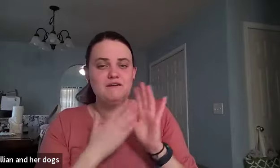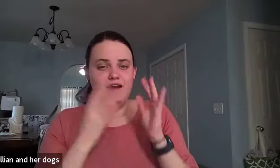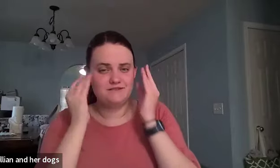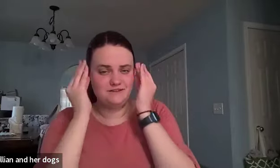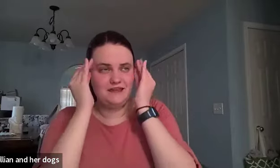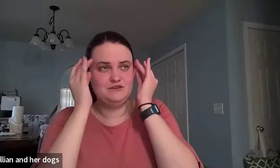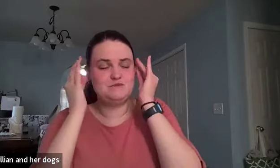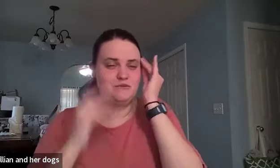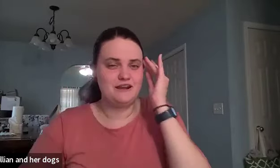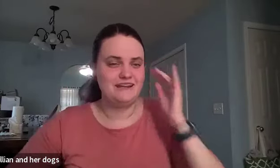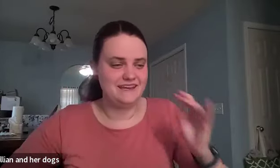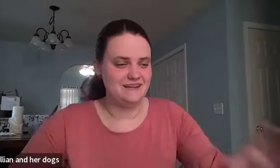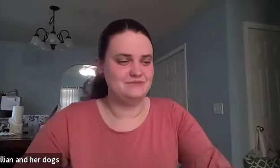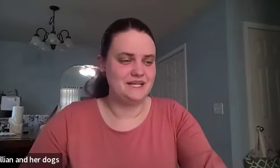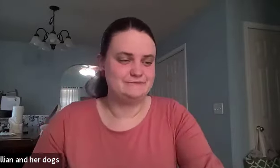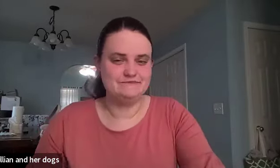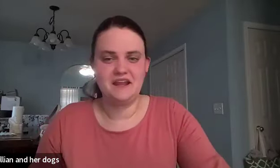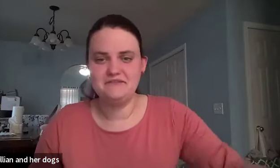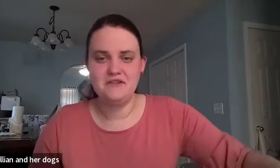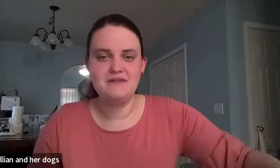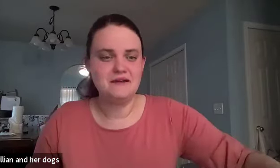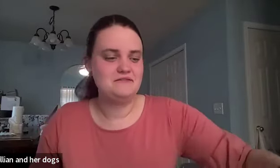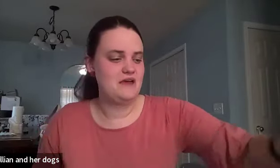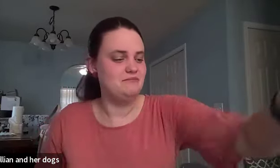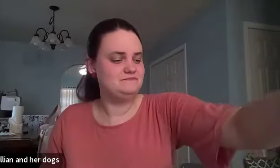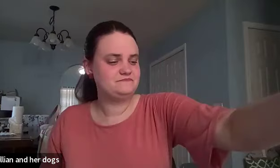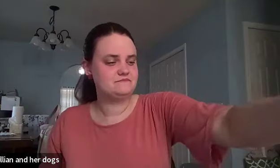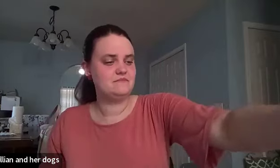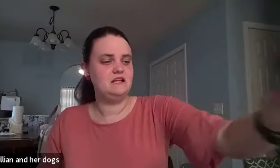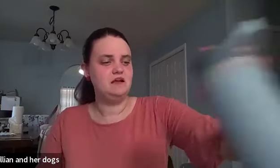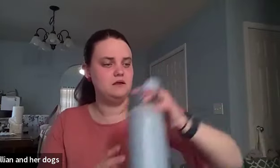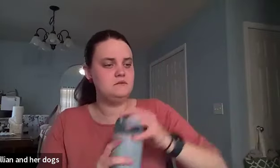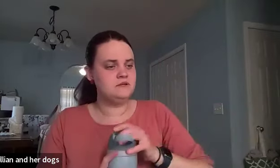Now I have to like use my brain again. I'm like, I feel that. I feel that.